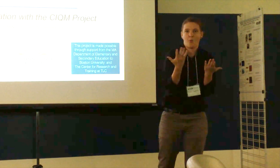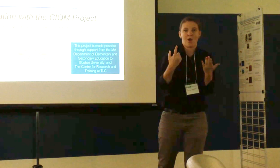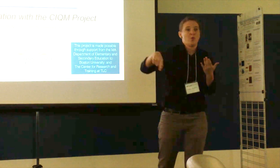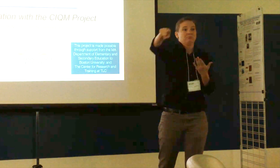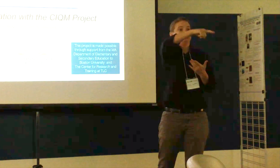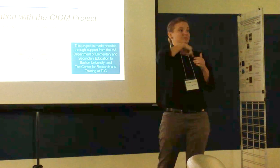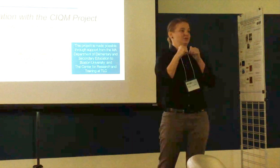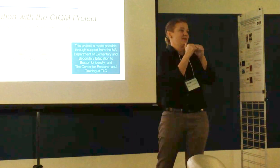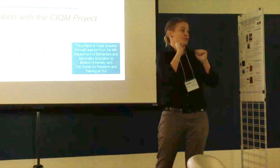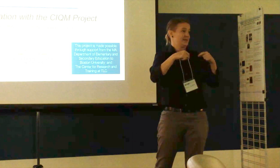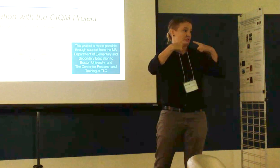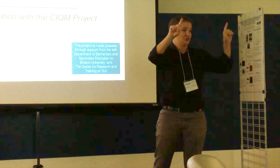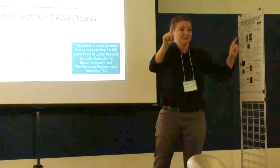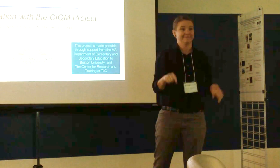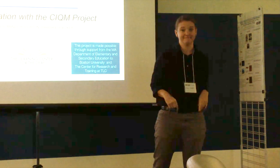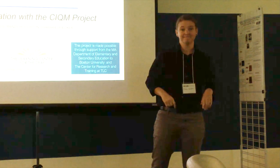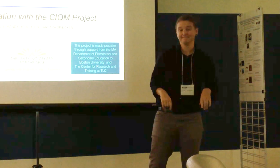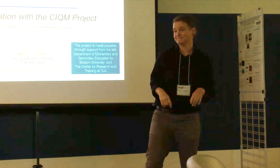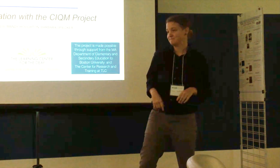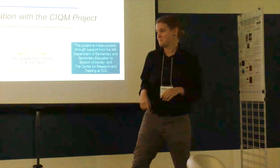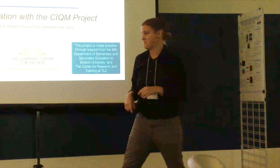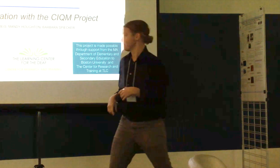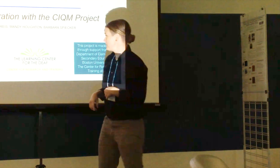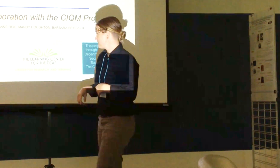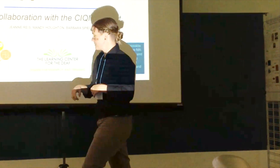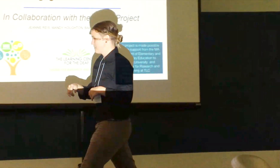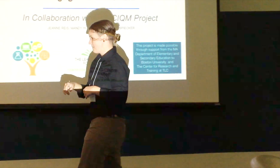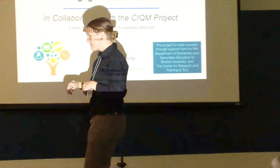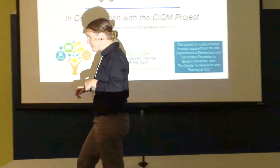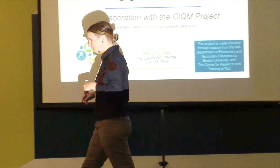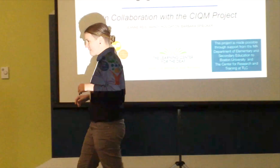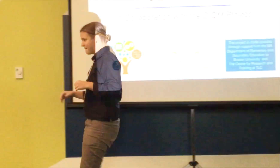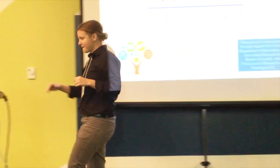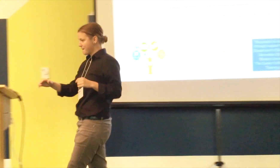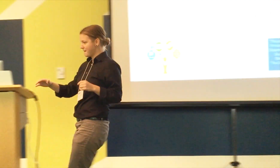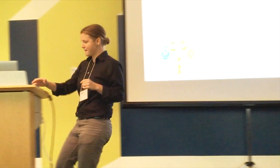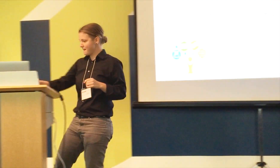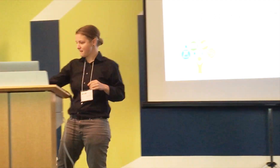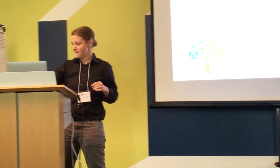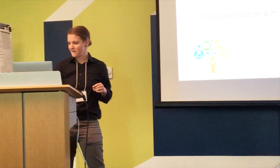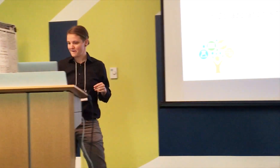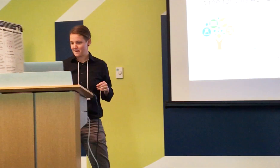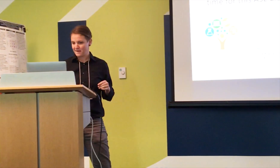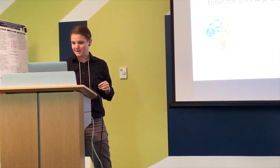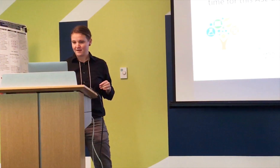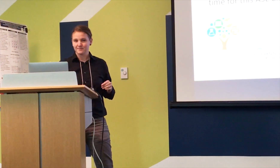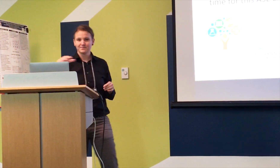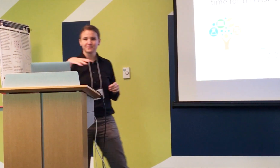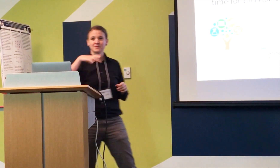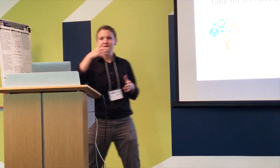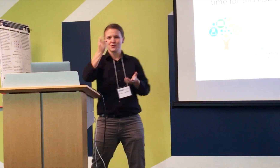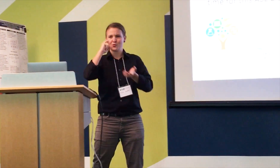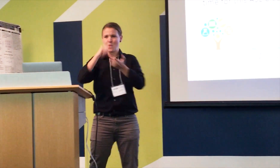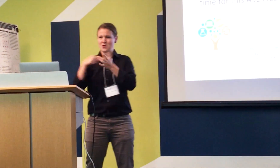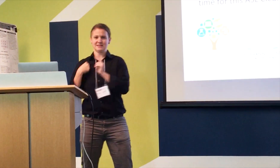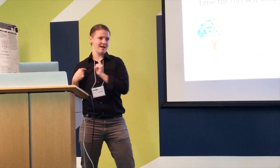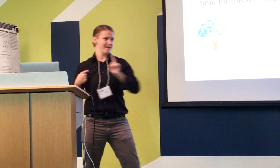is a very critical piece of our success. And we believe that you can partner in our achievement, and I'm going to tell you exactly how